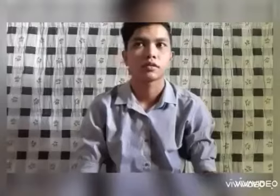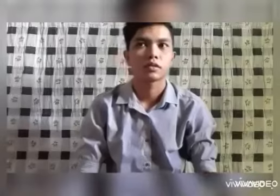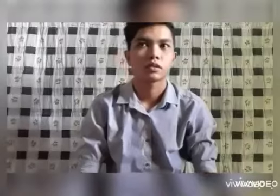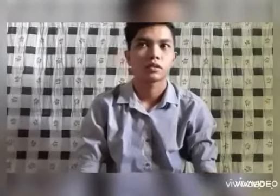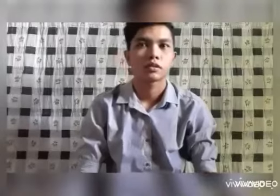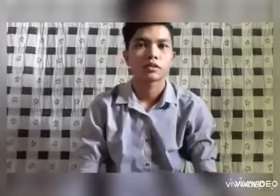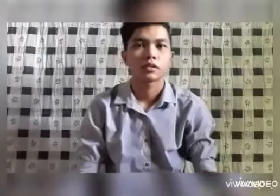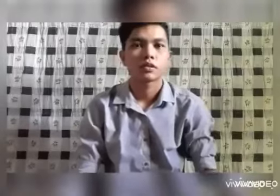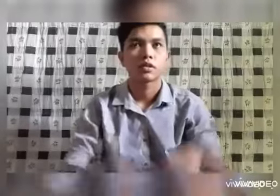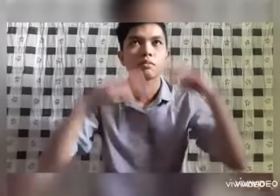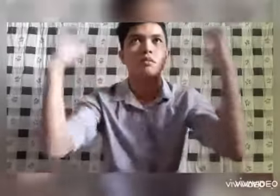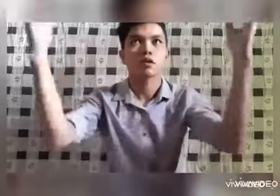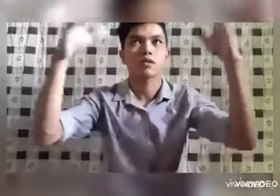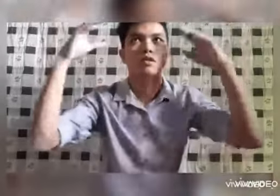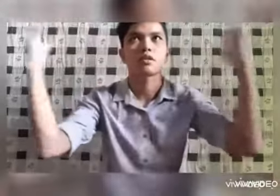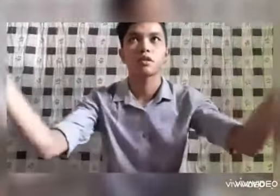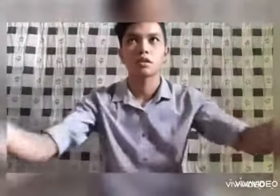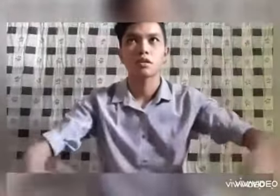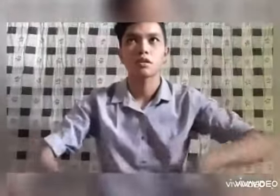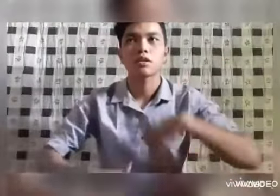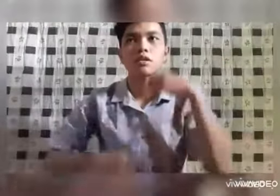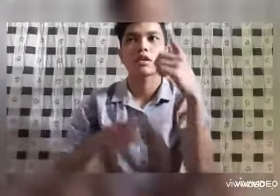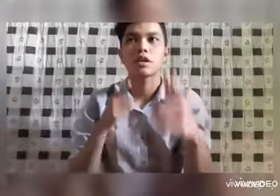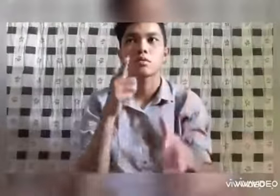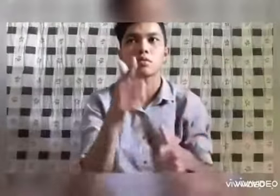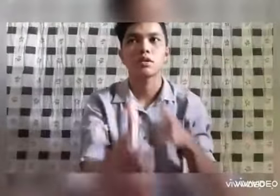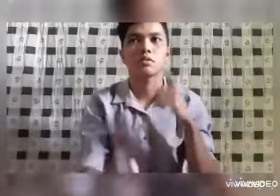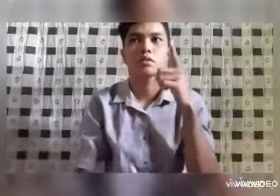Imagine all the people